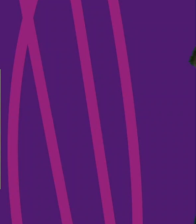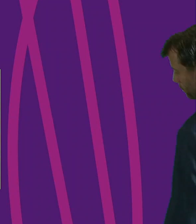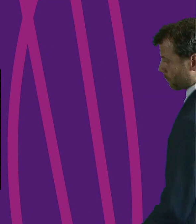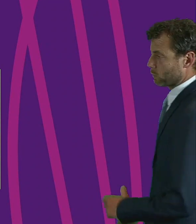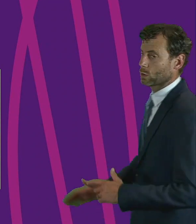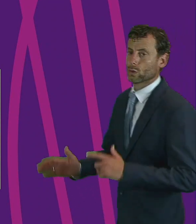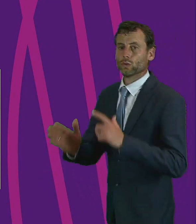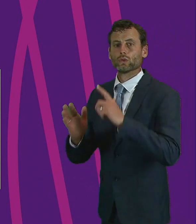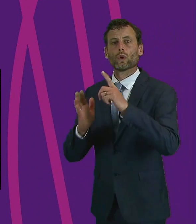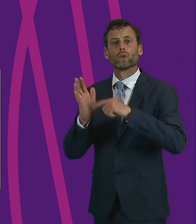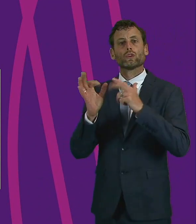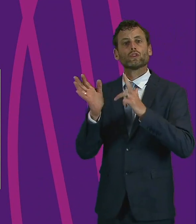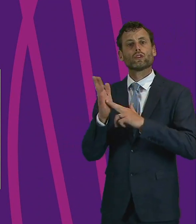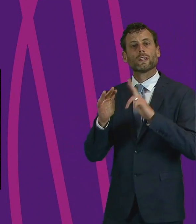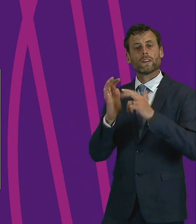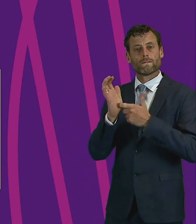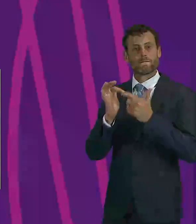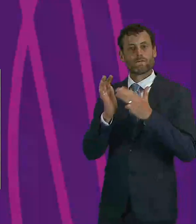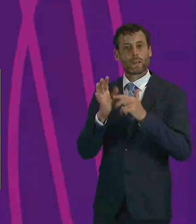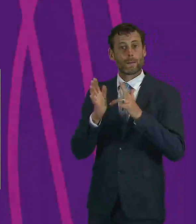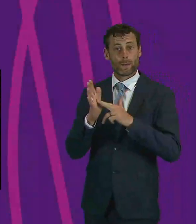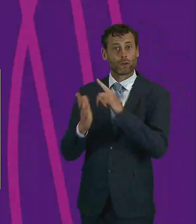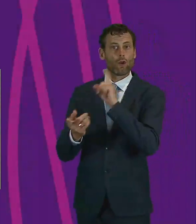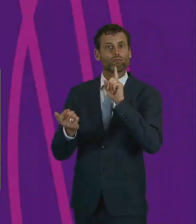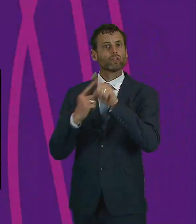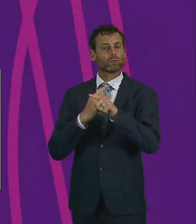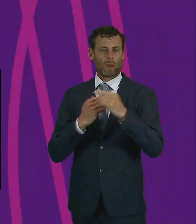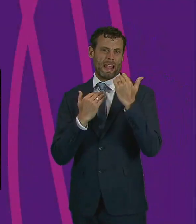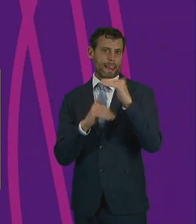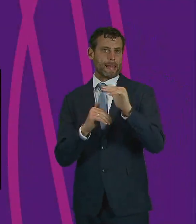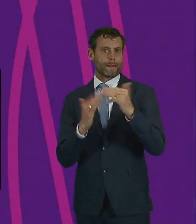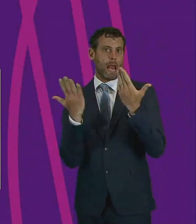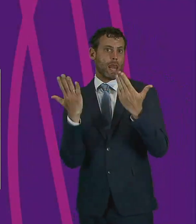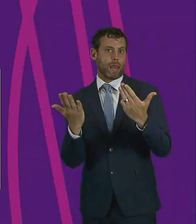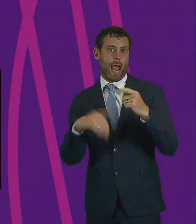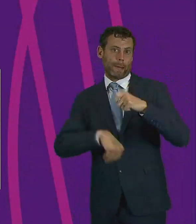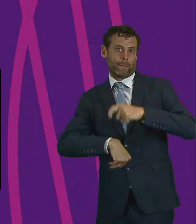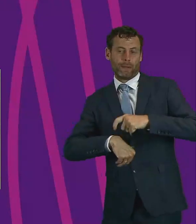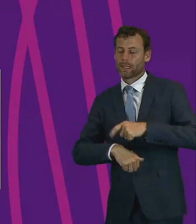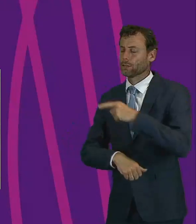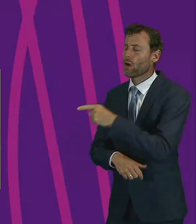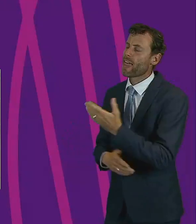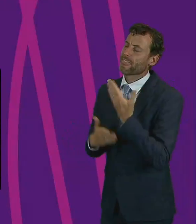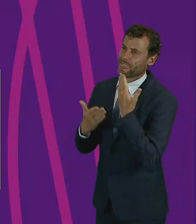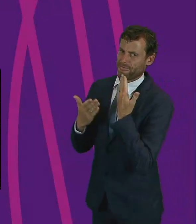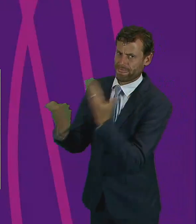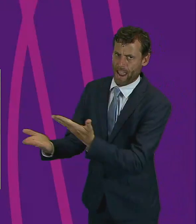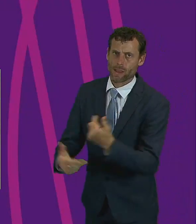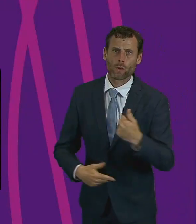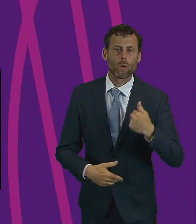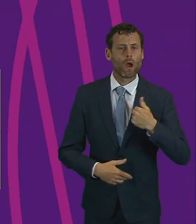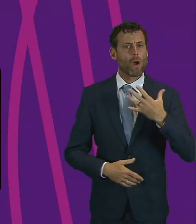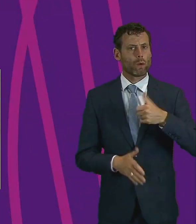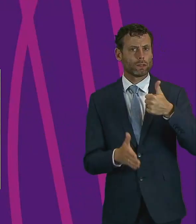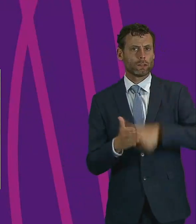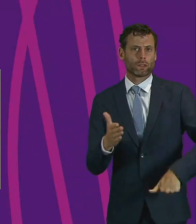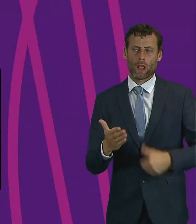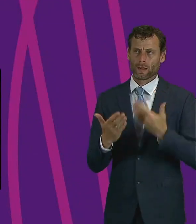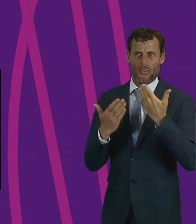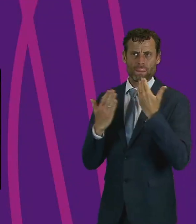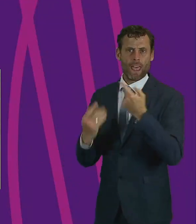debate for up to 9 minutes. Please, Cabinet Secretary. Thank you, Presiding Officer. And can I start by thanking